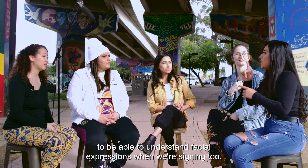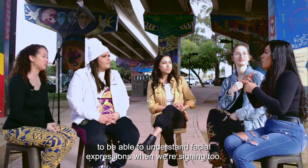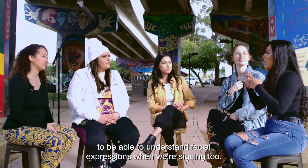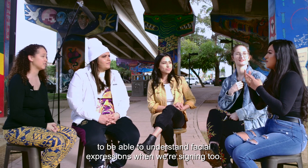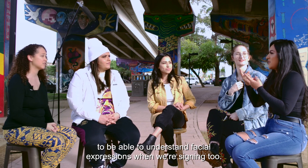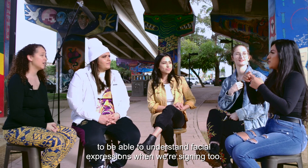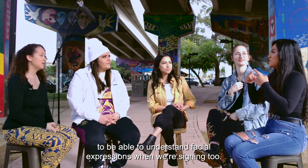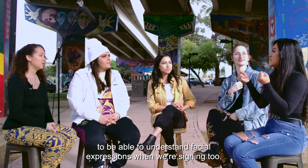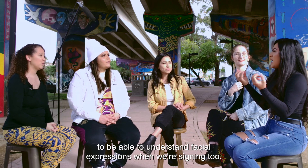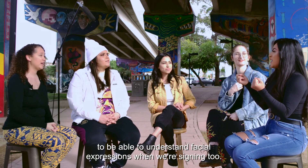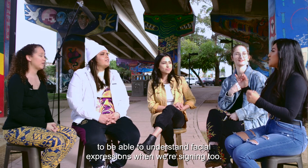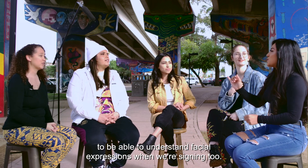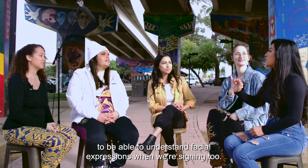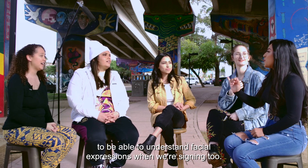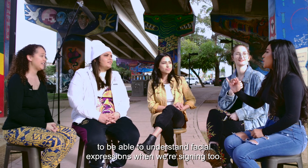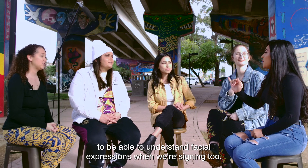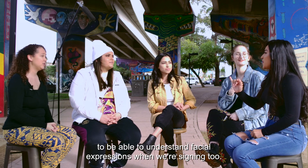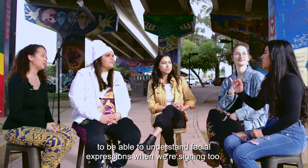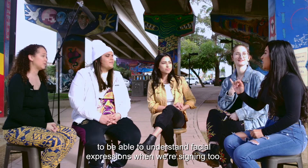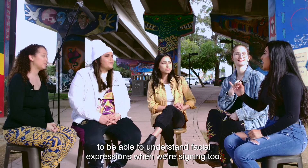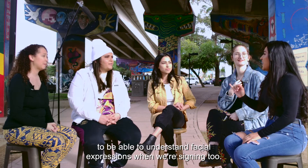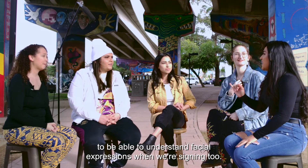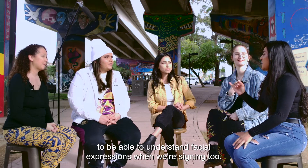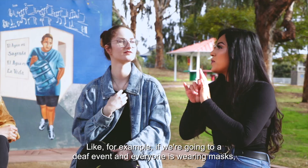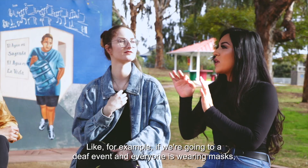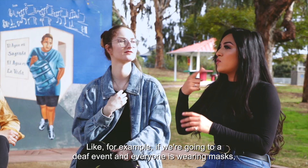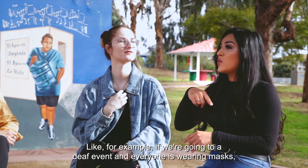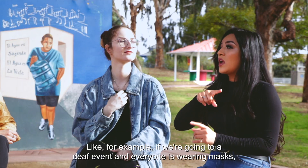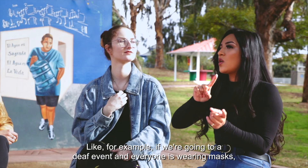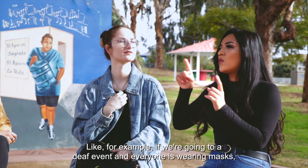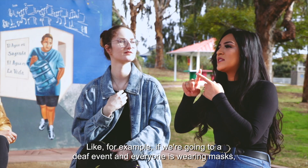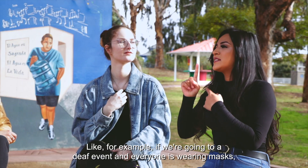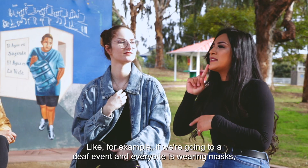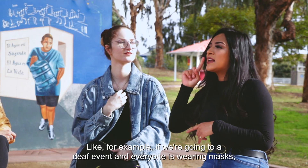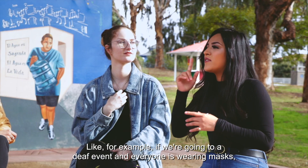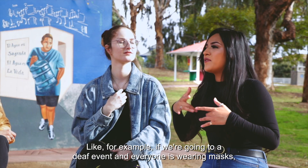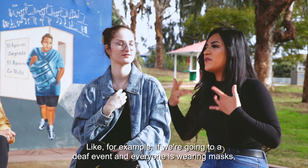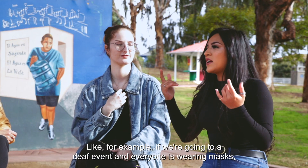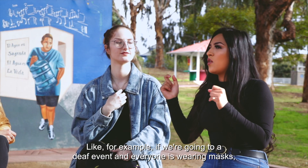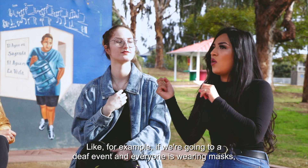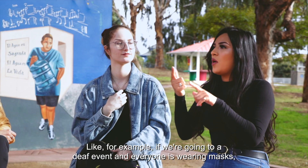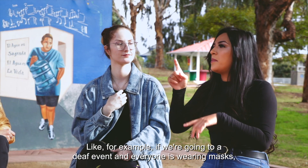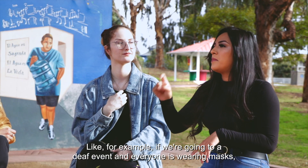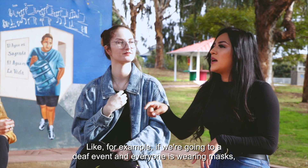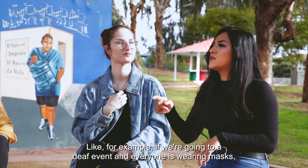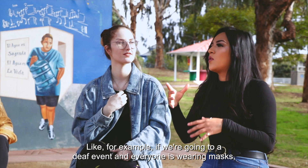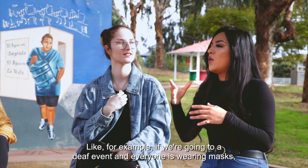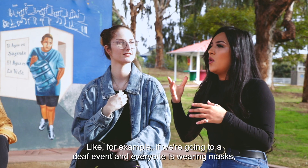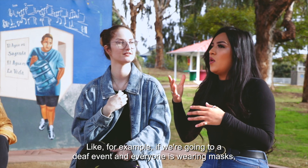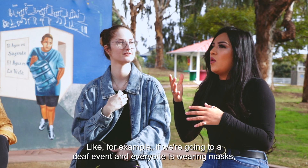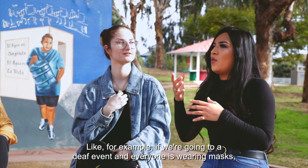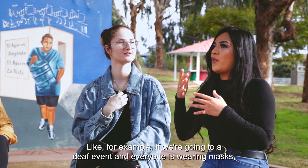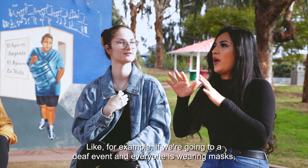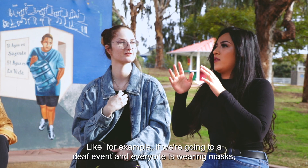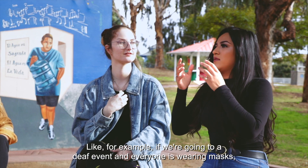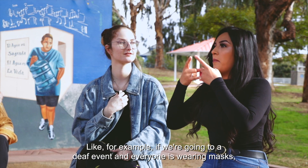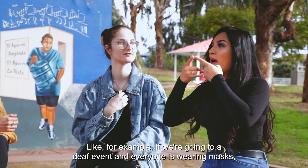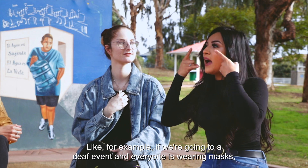facial expressions when we're signing too. Like, for example, if we're going to a deaf event,